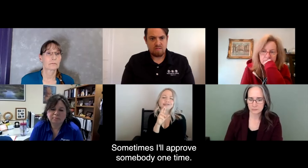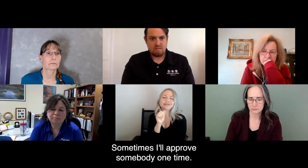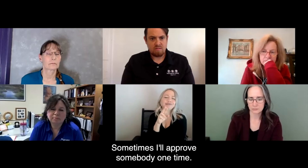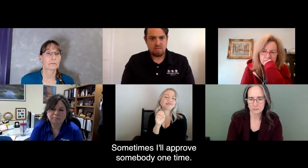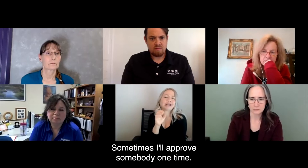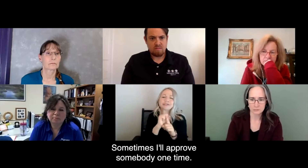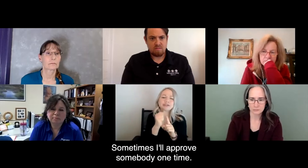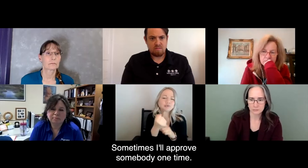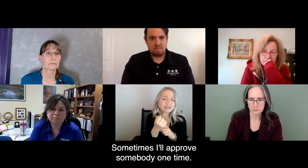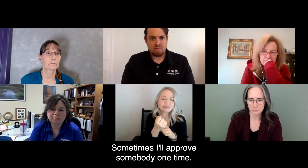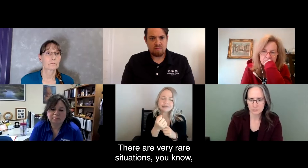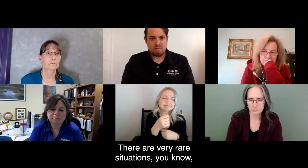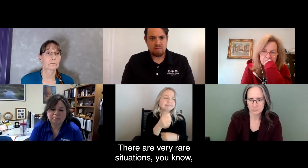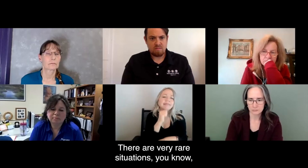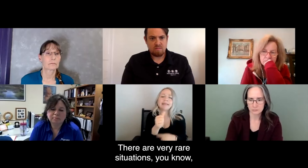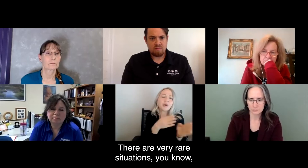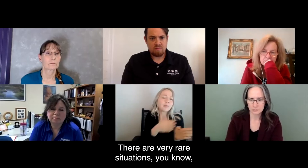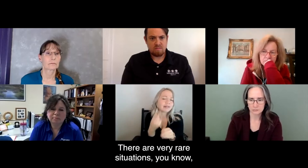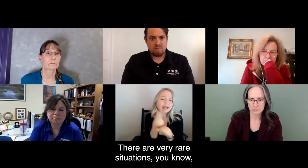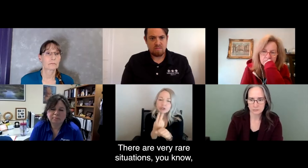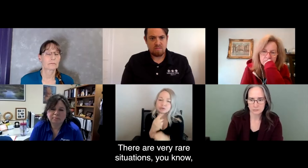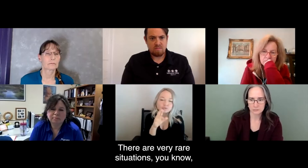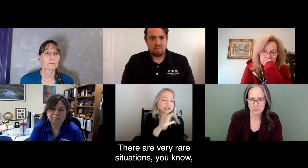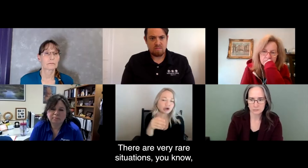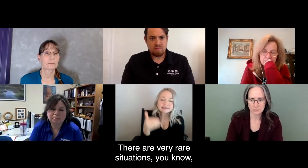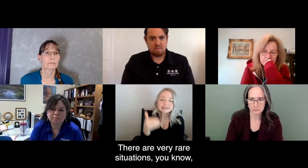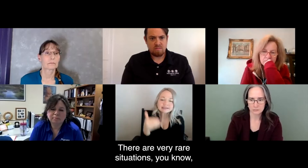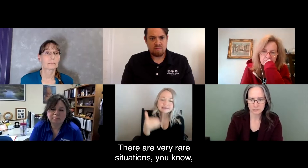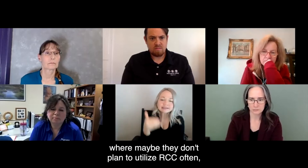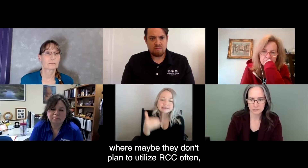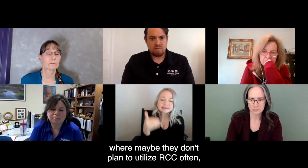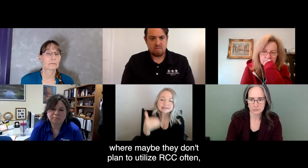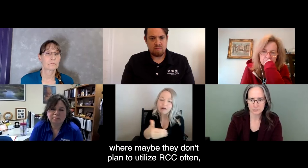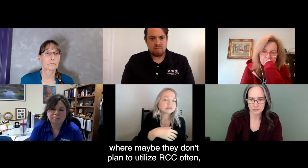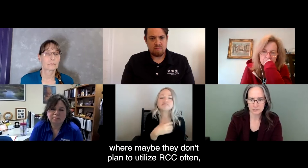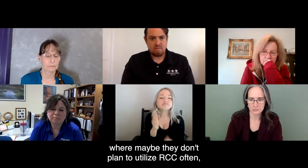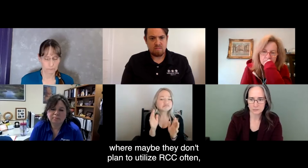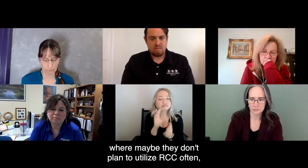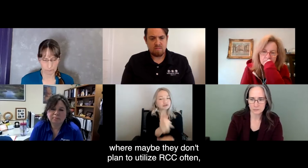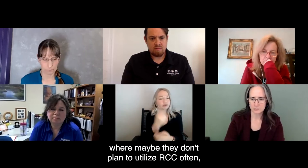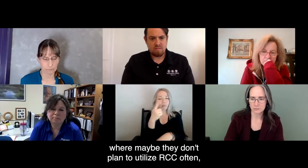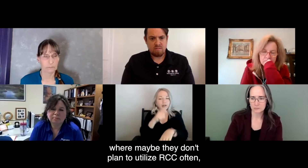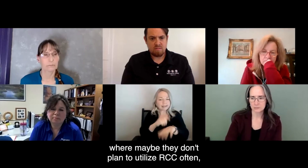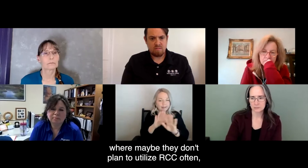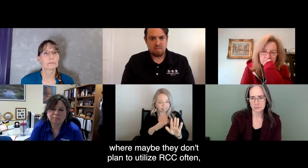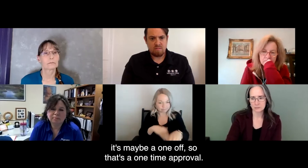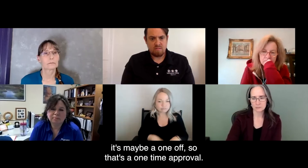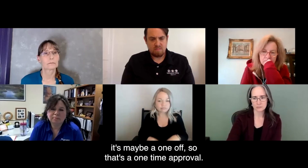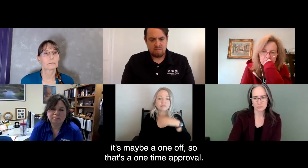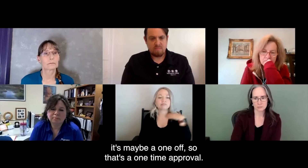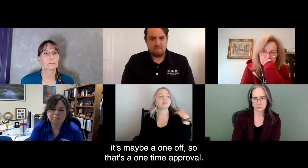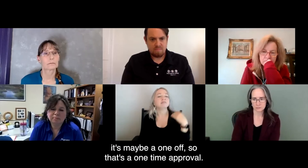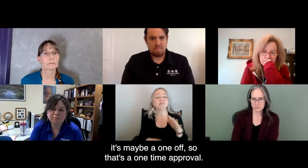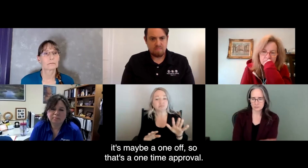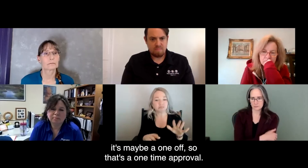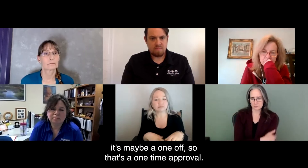one time. There are very rare situations, where maybe they don't plan to utilize RCC often. It's maybe